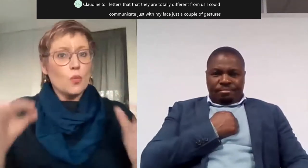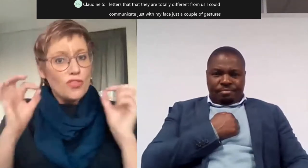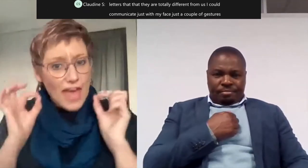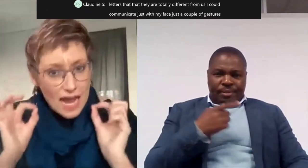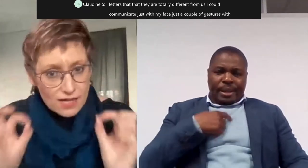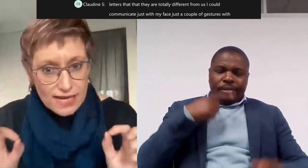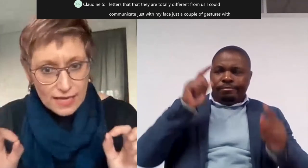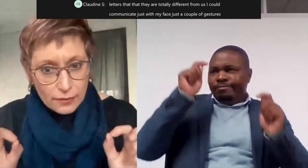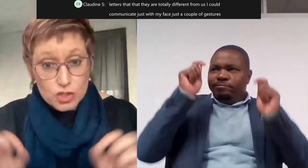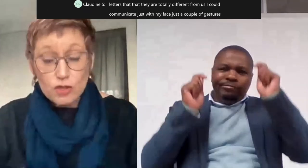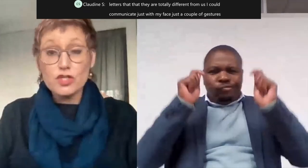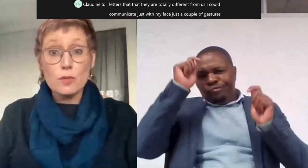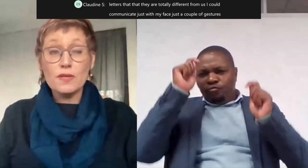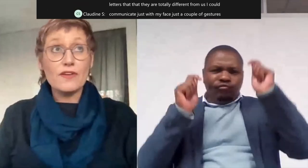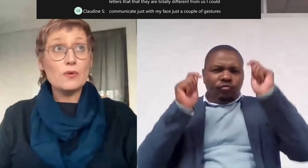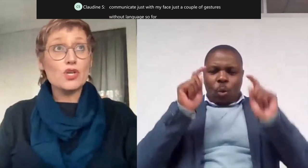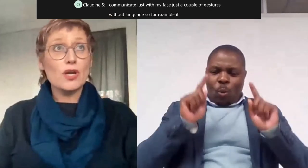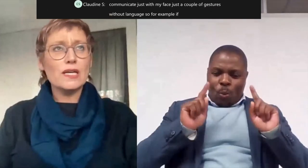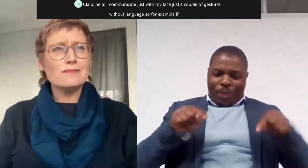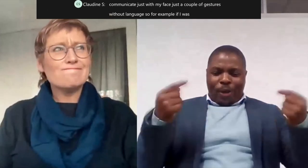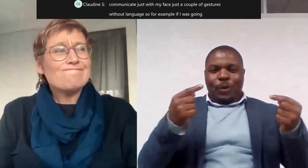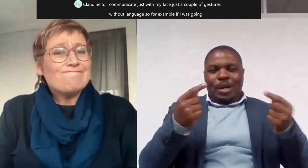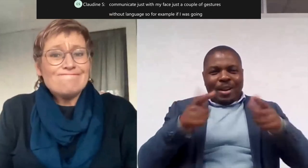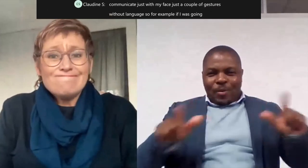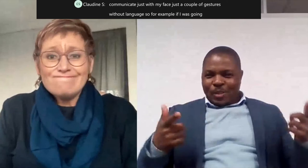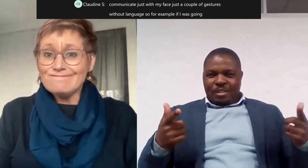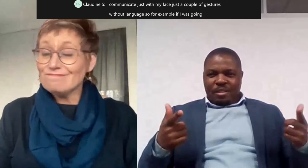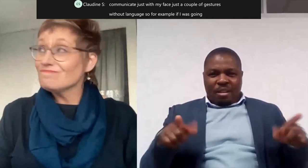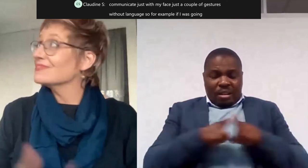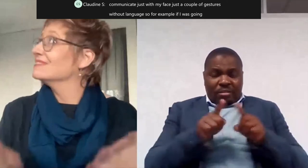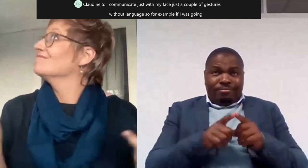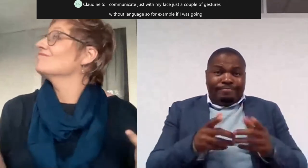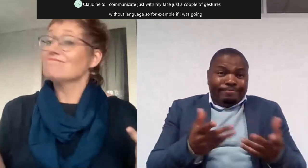gestures, without language. So for example, if I was going,